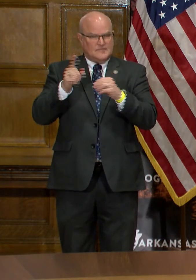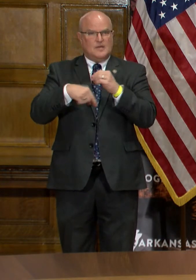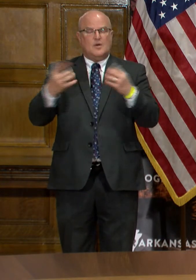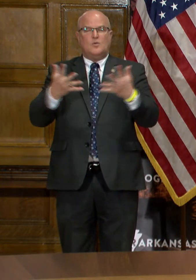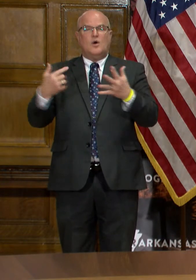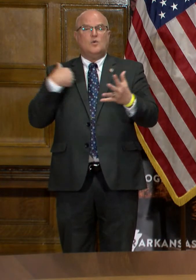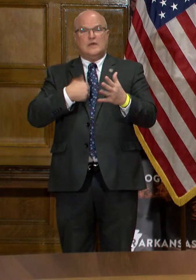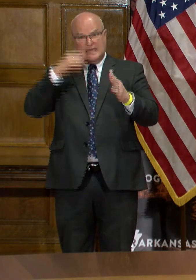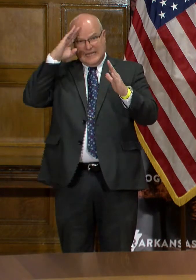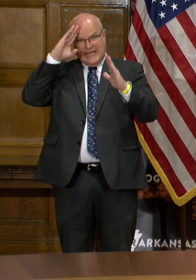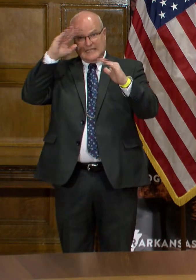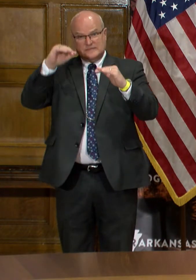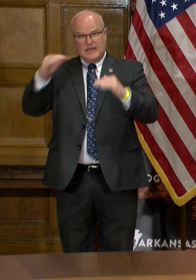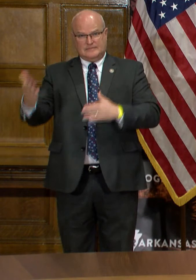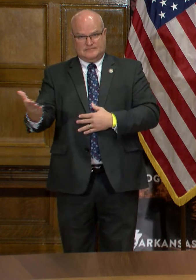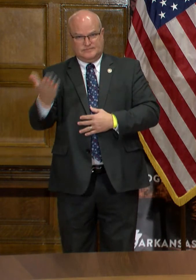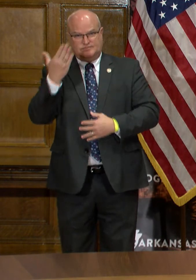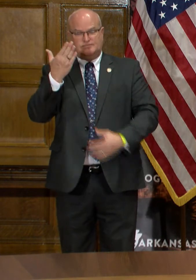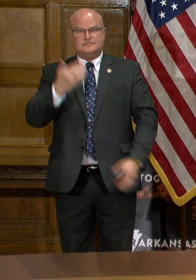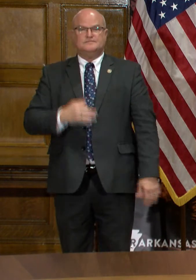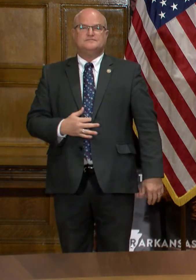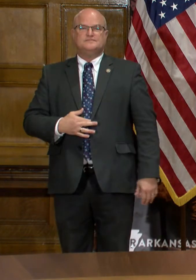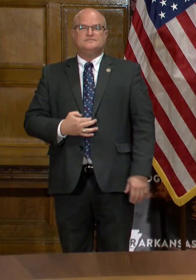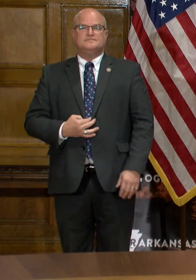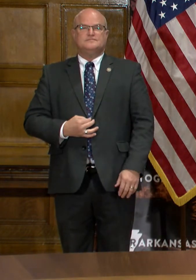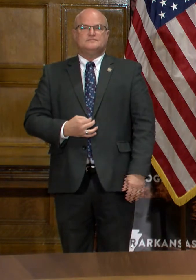to what we can expect in the coming weeks.